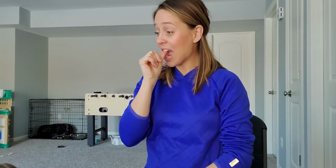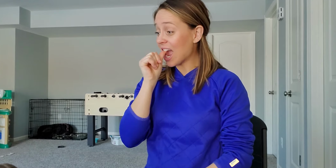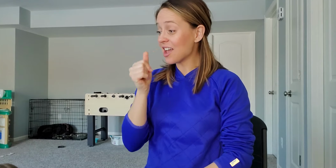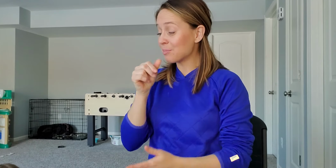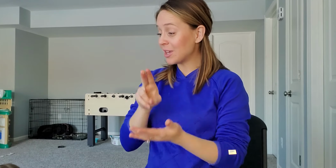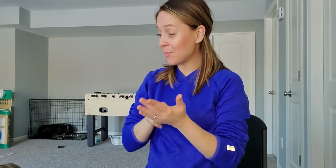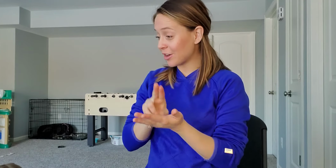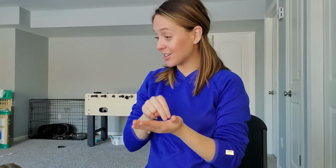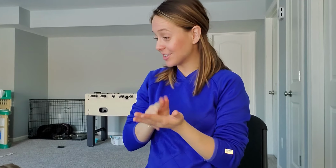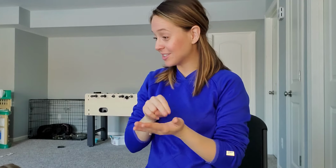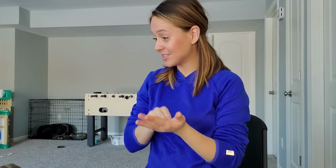and peanut butter.